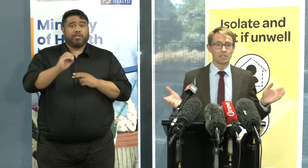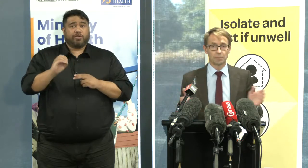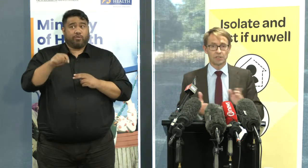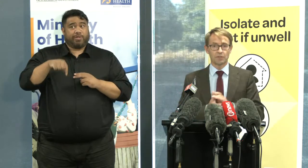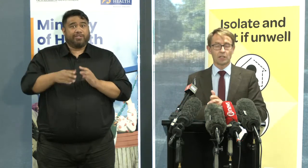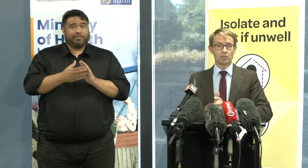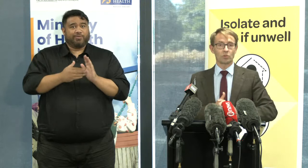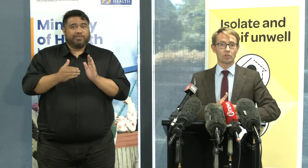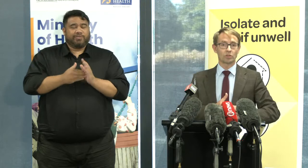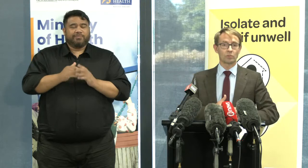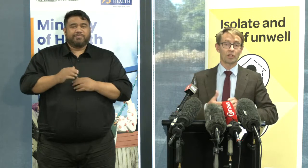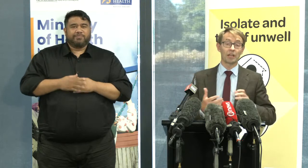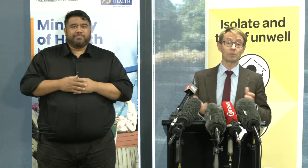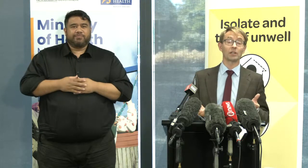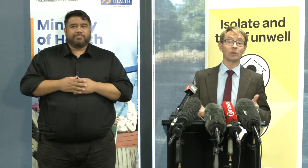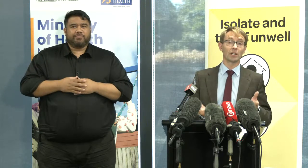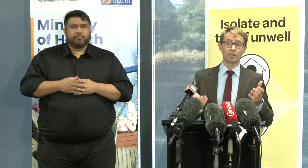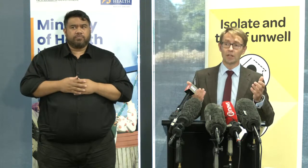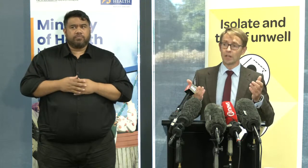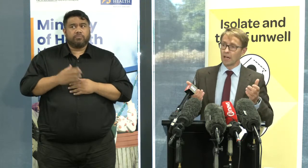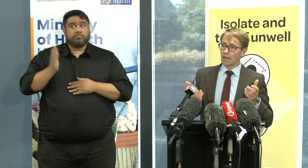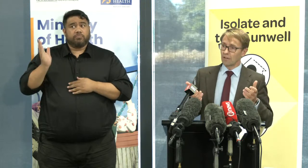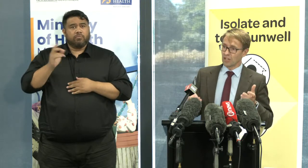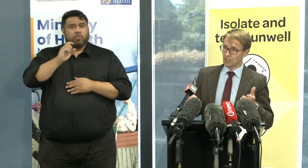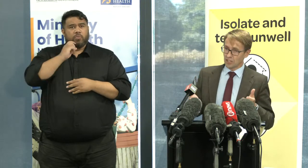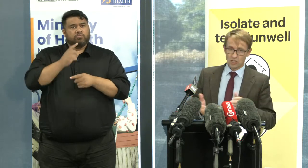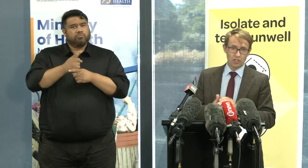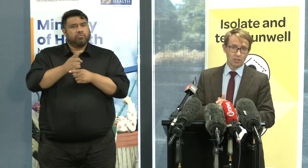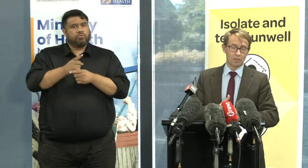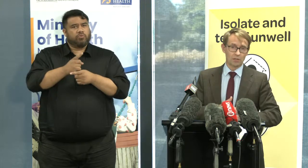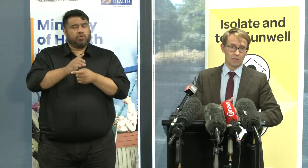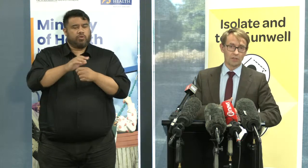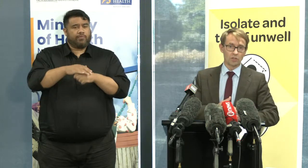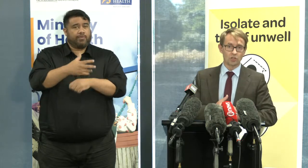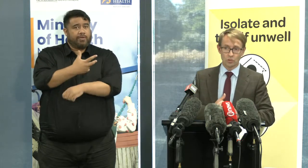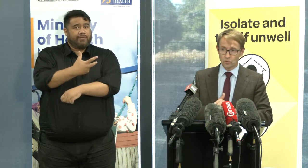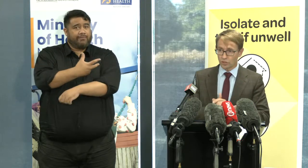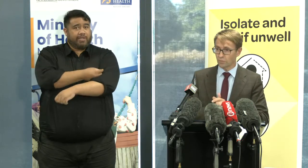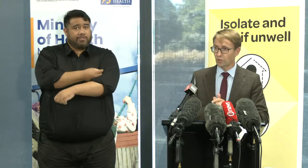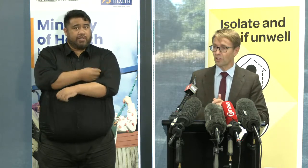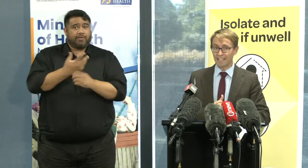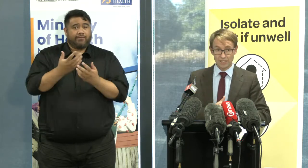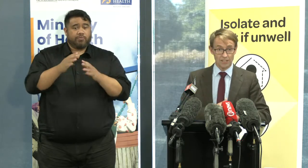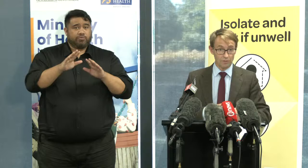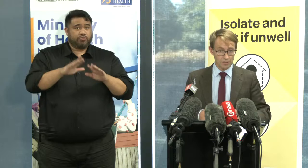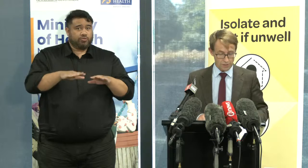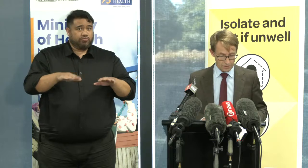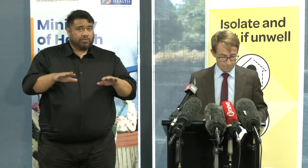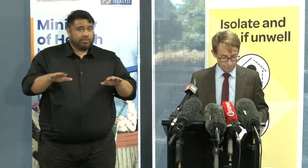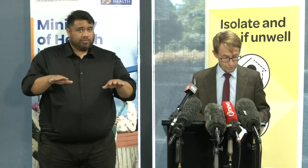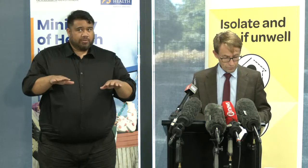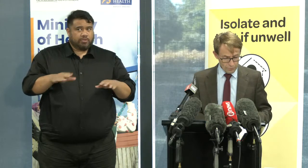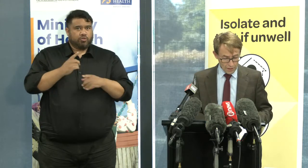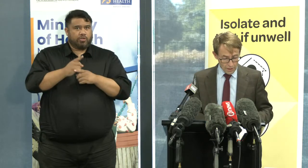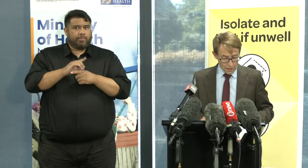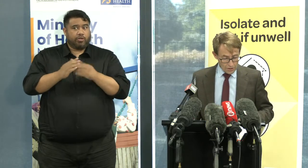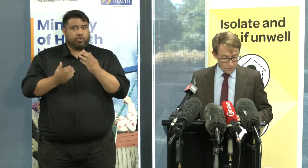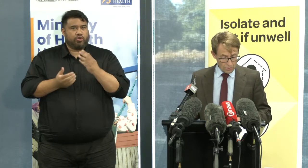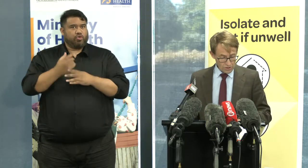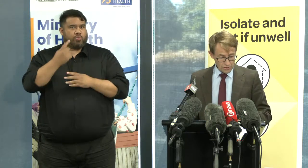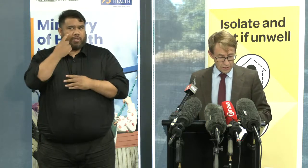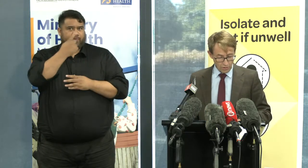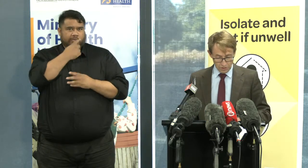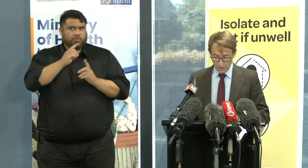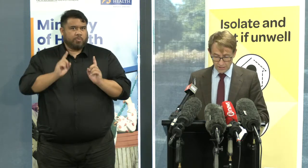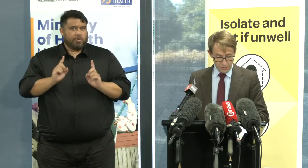to specifically talk with an update around vaccination in children with the latest evidence.